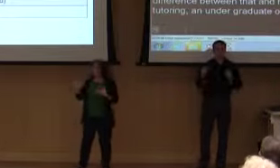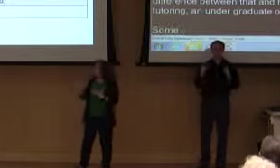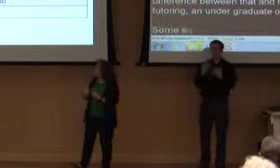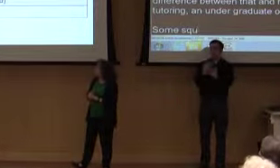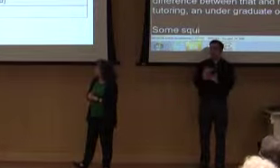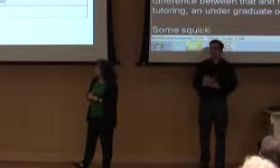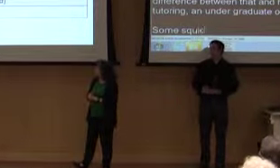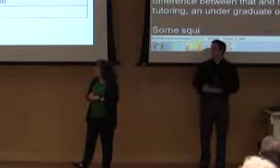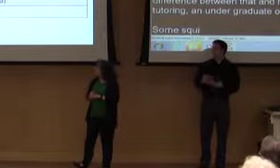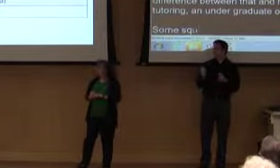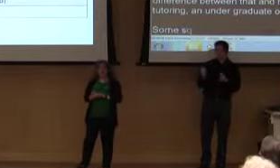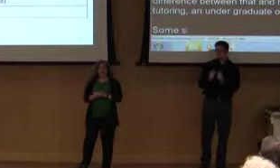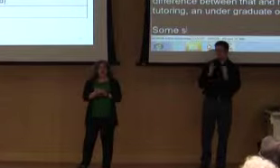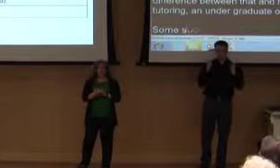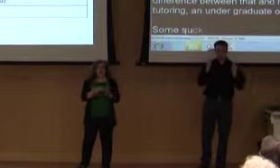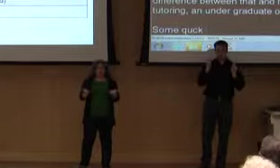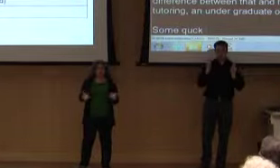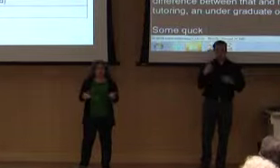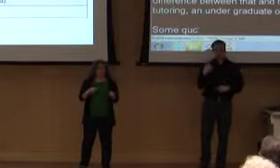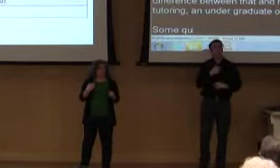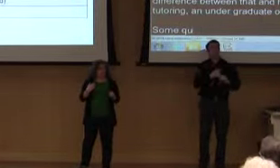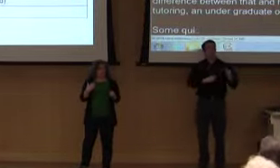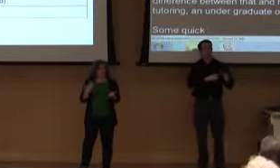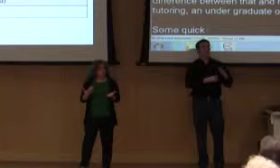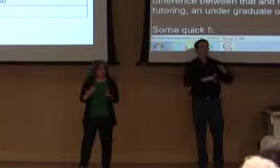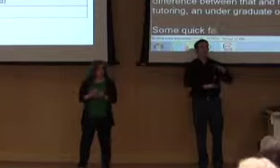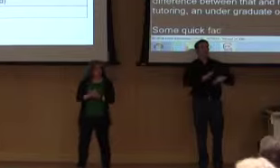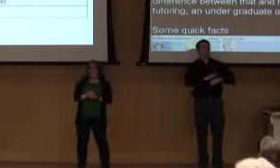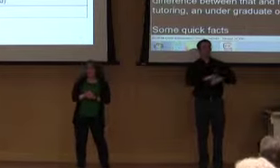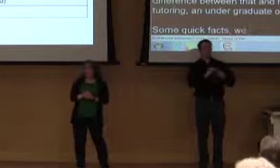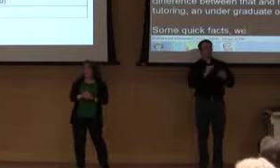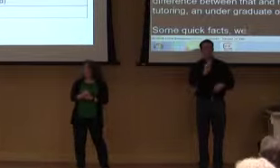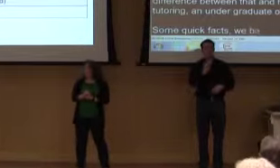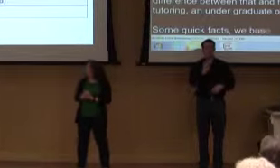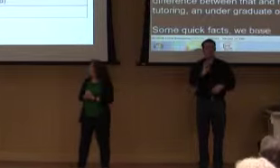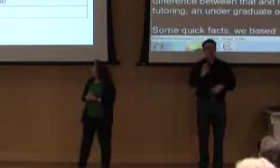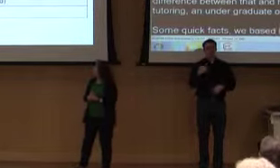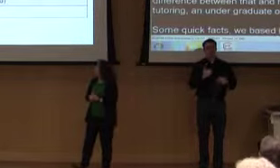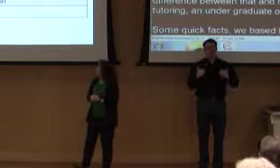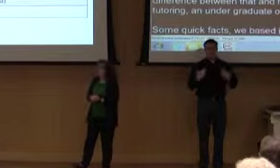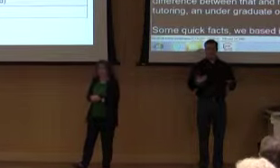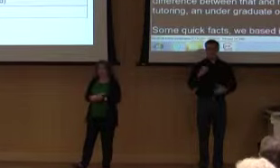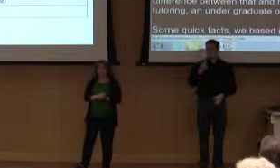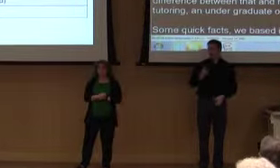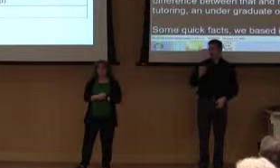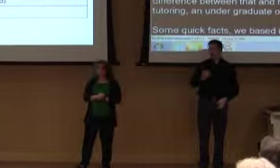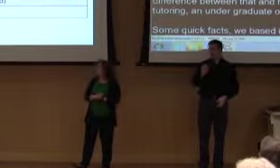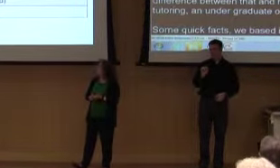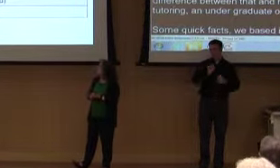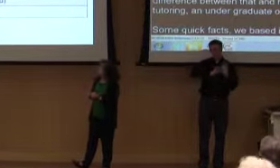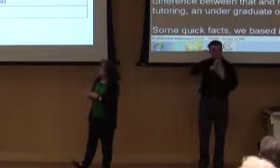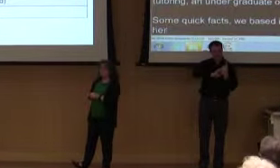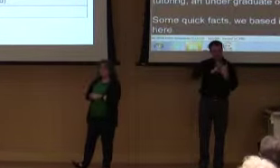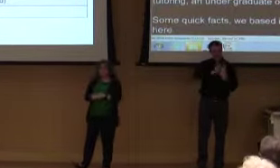about what we did with tutoring. We based it initially on the model that we have here at RIT, so